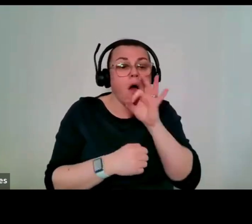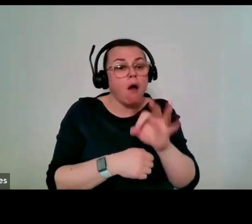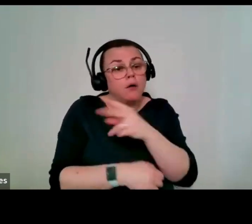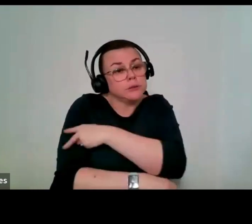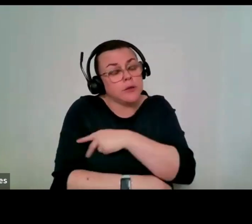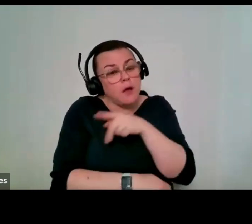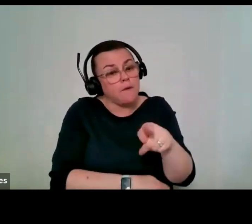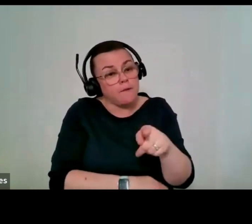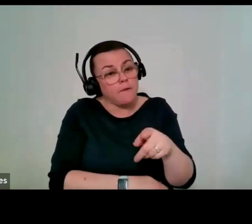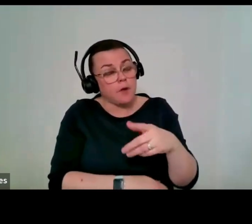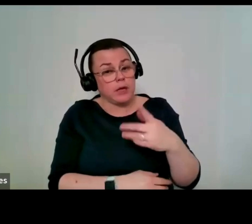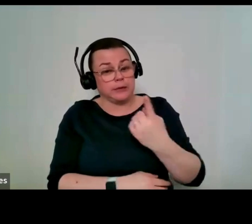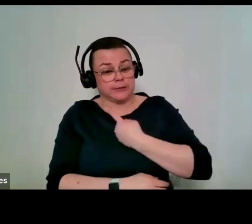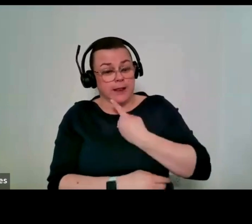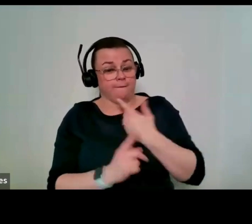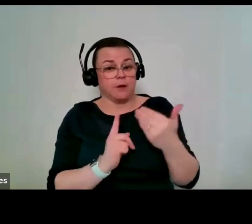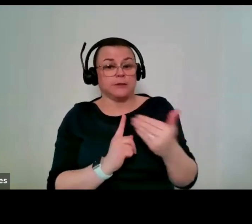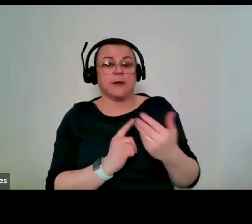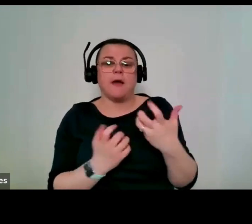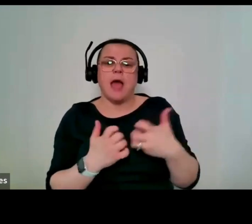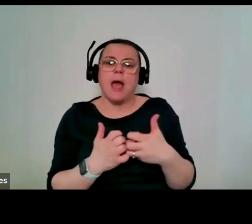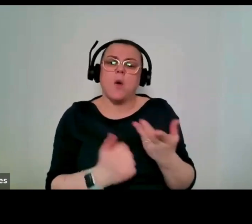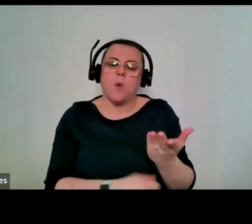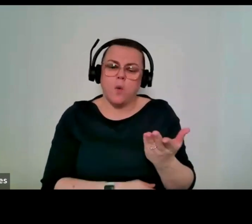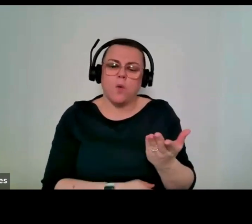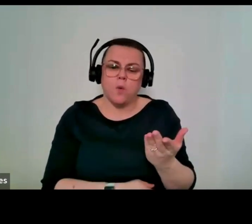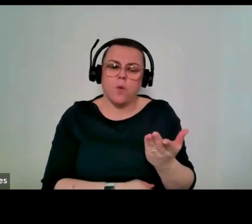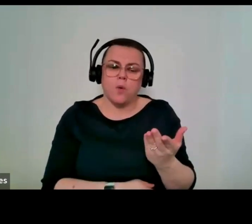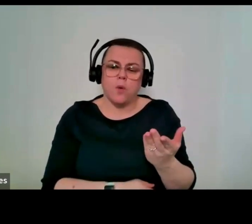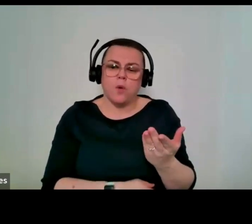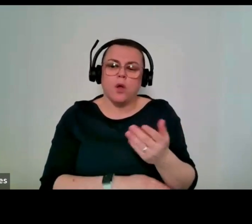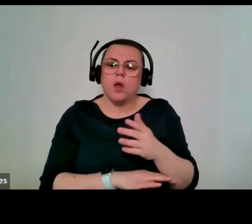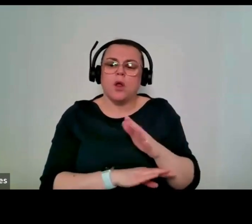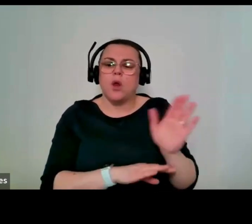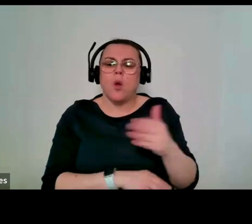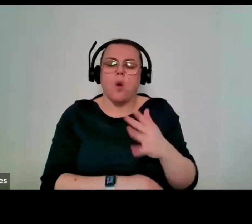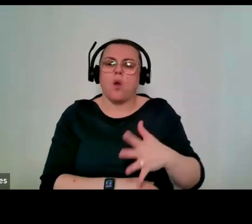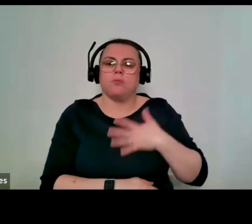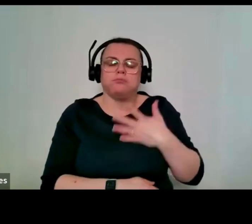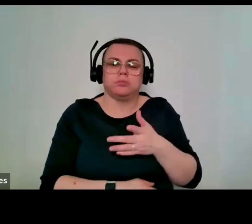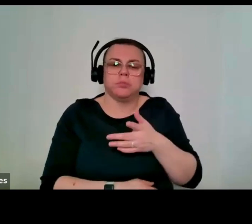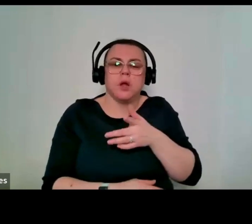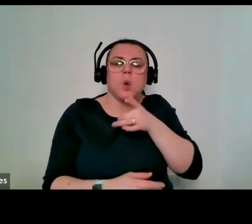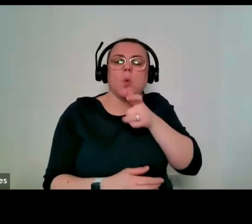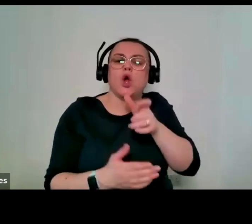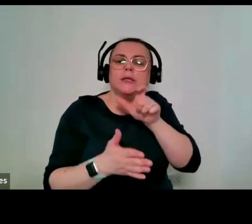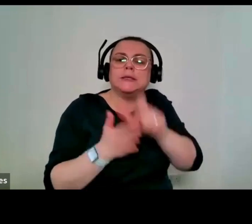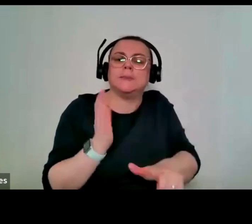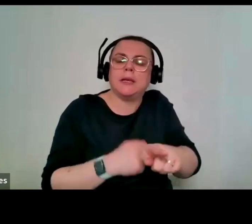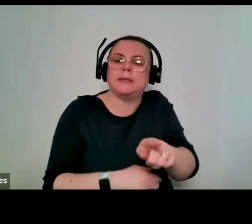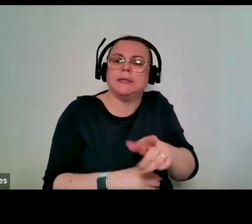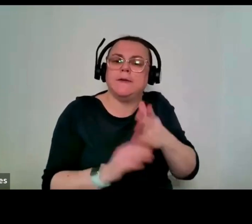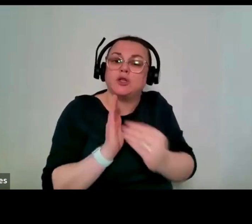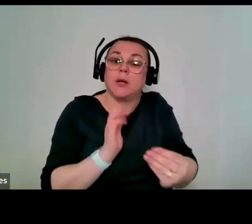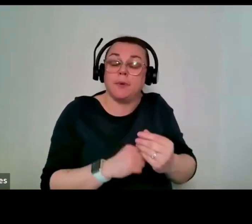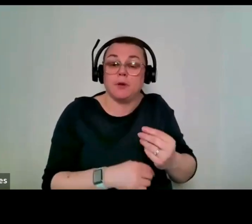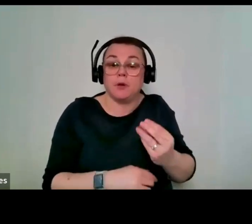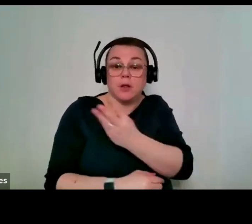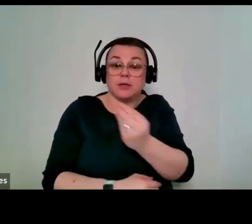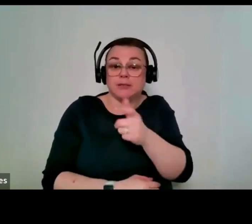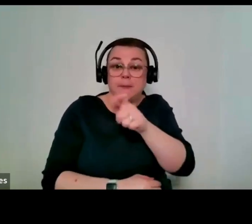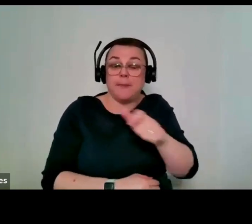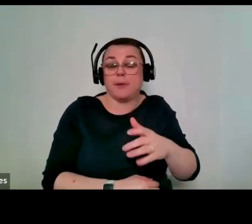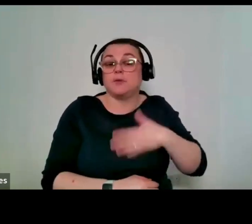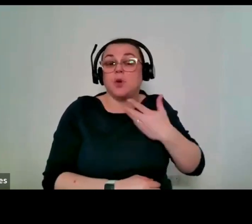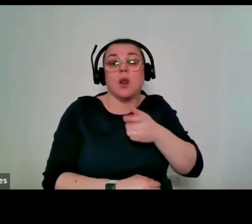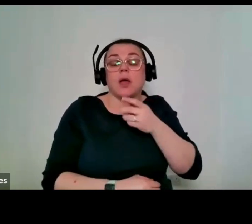to self-identify themselves. Not everyone likes the word disability, for example. Some people don't like it